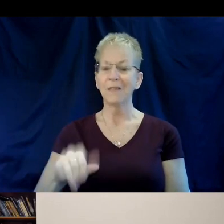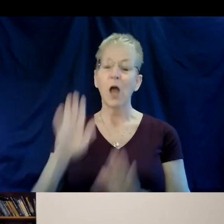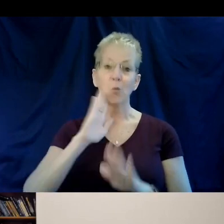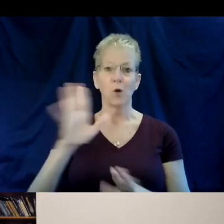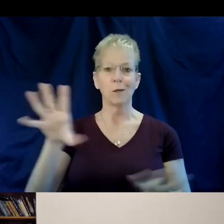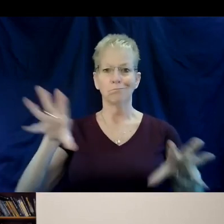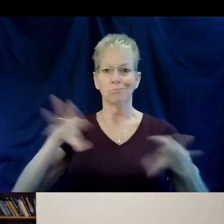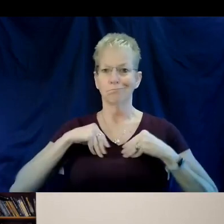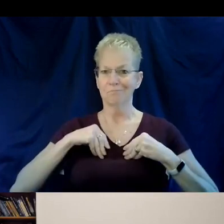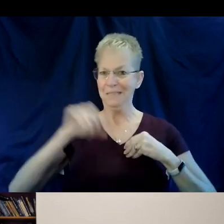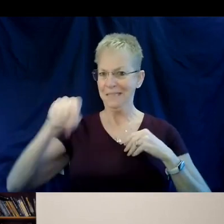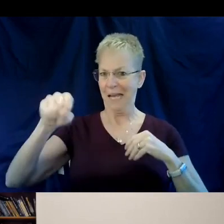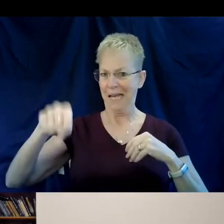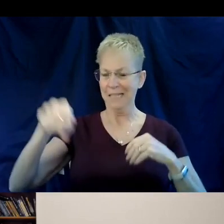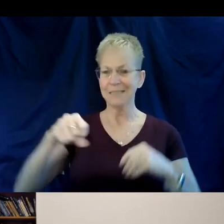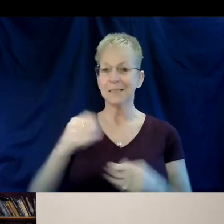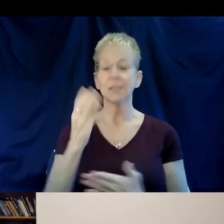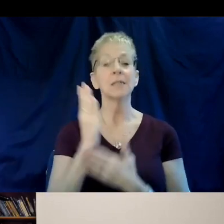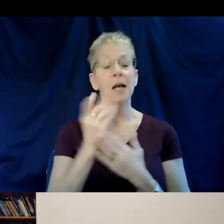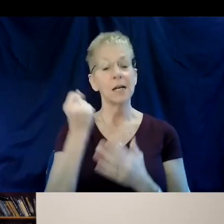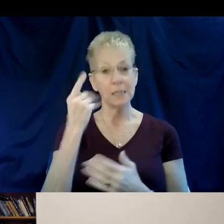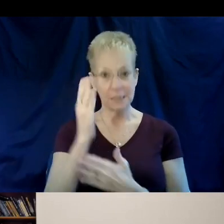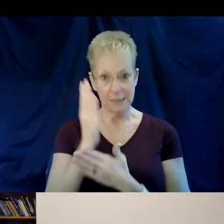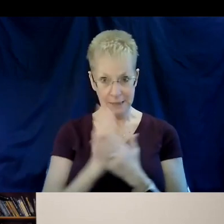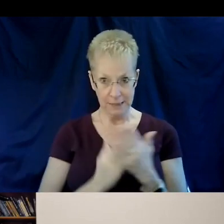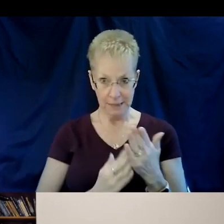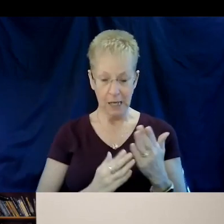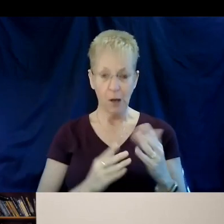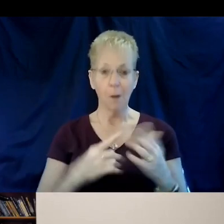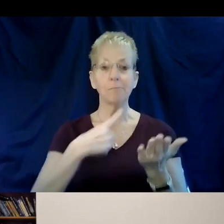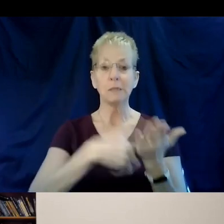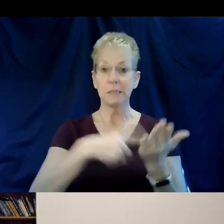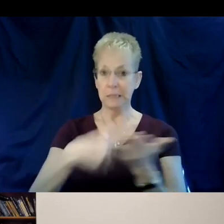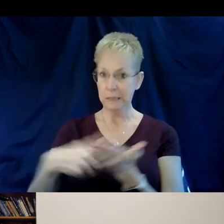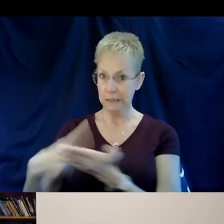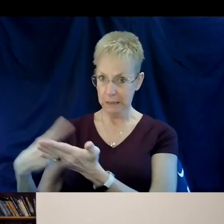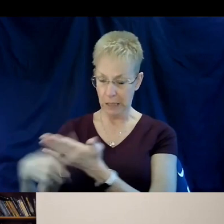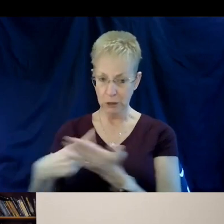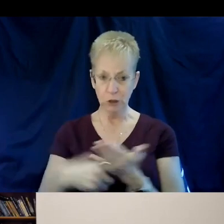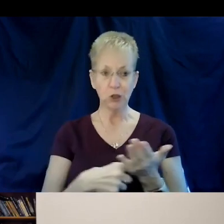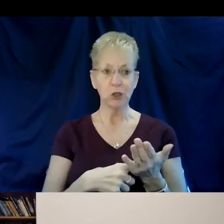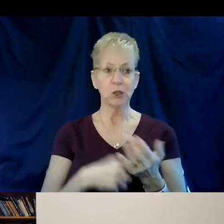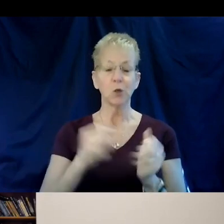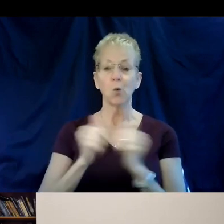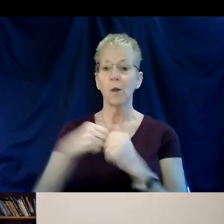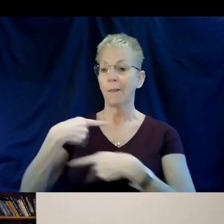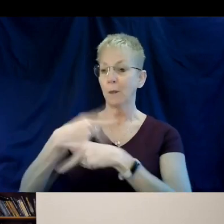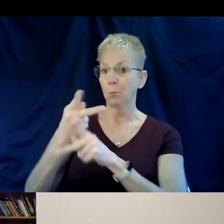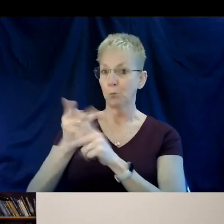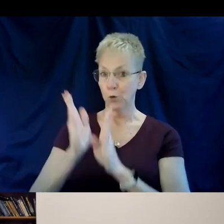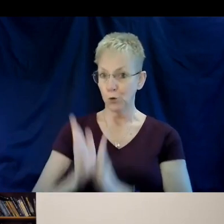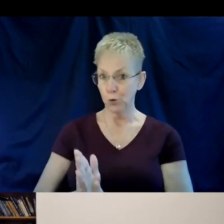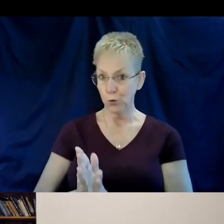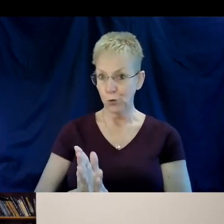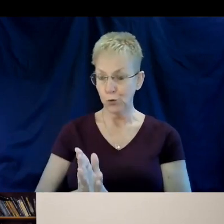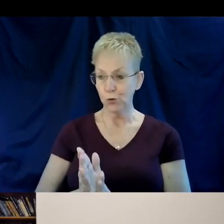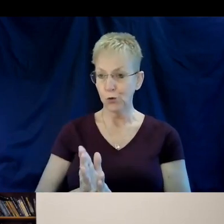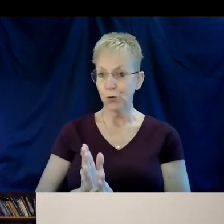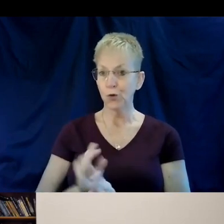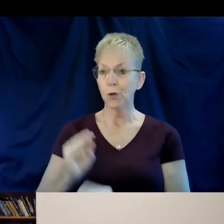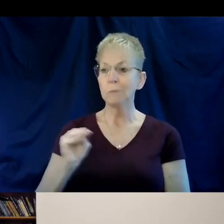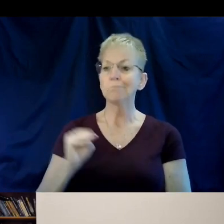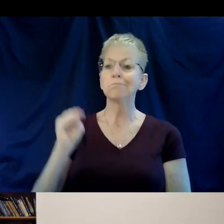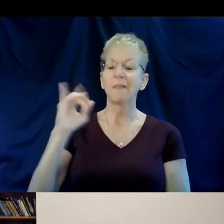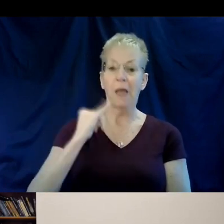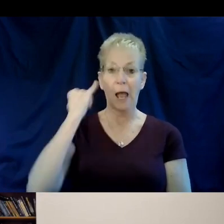matter of fact, there are some uh, discussions going on with a producer who is putting that notion